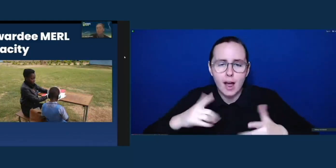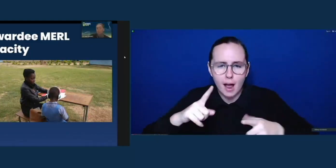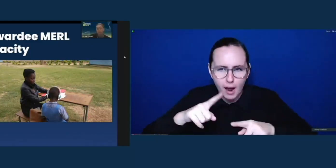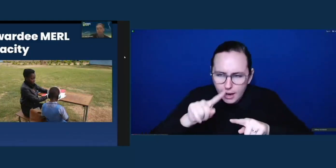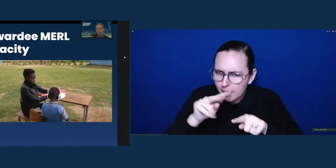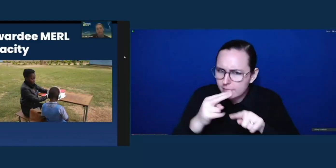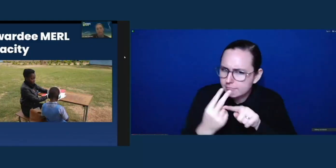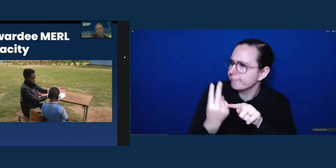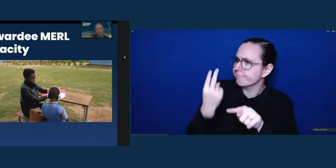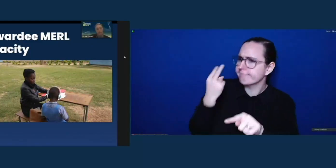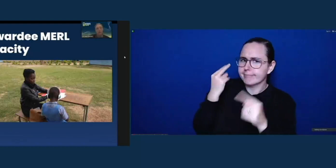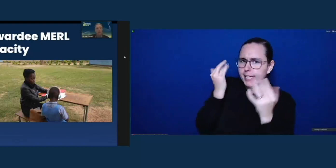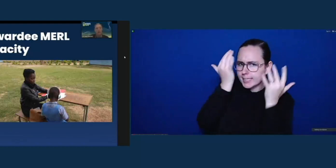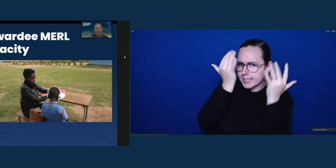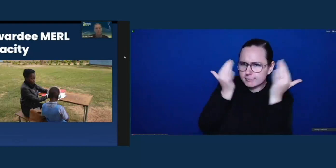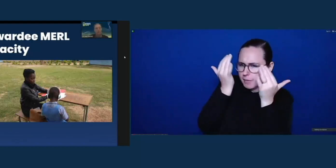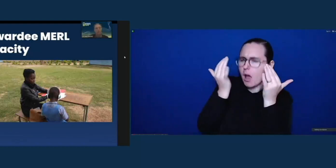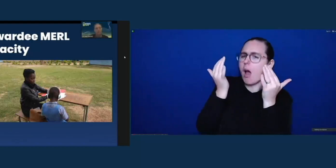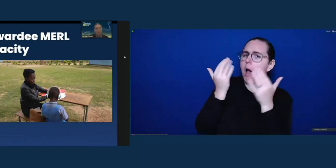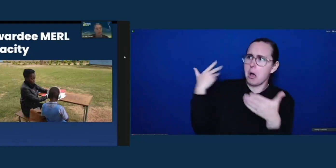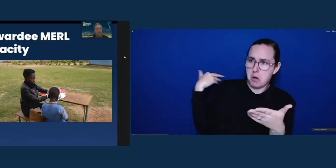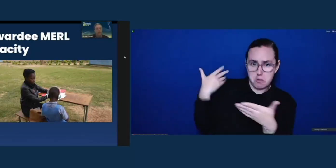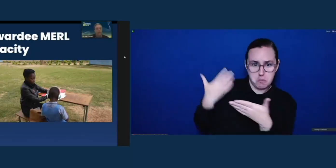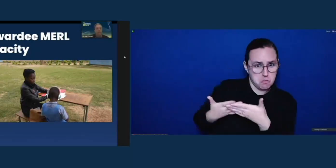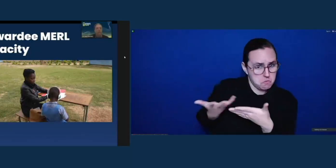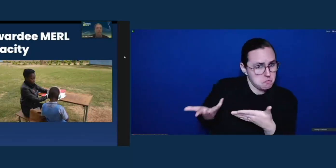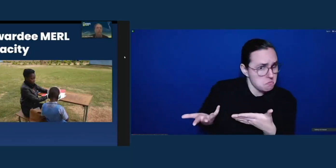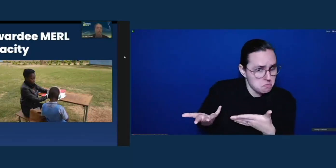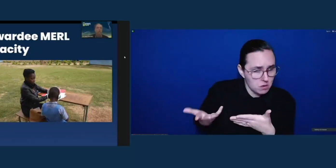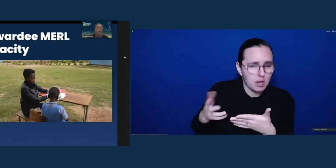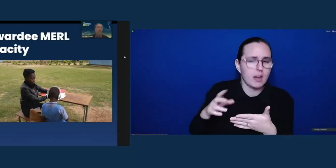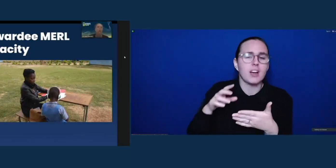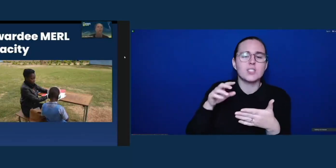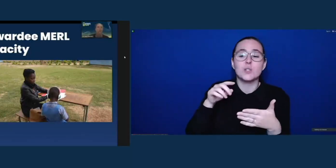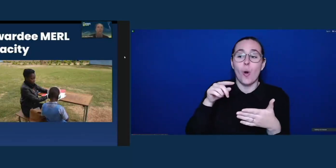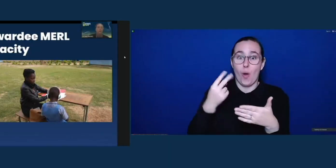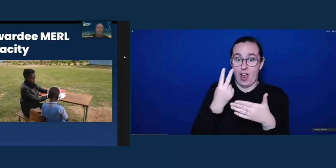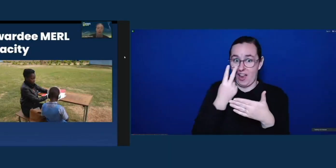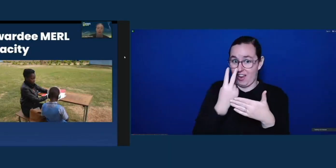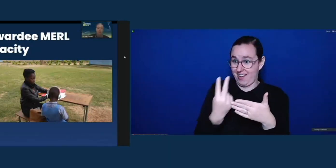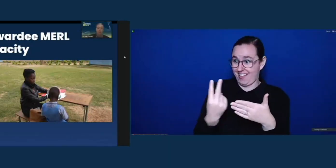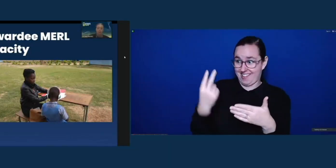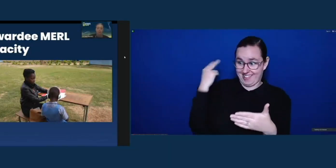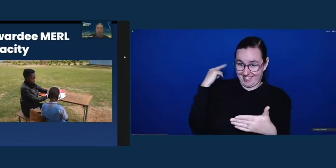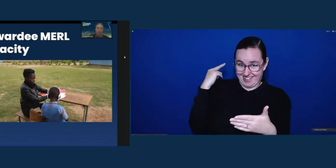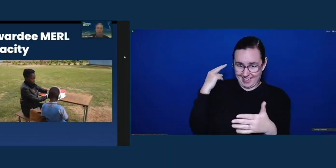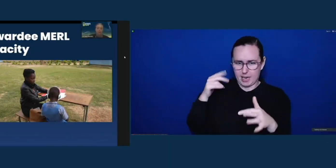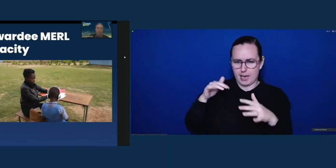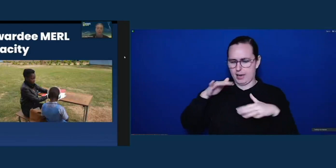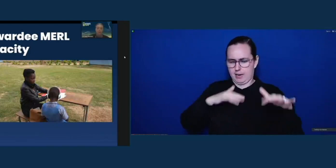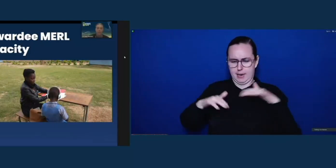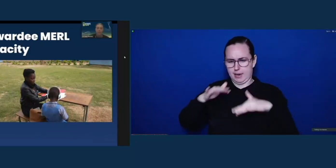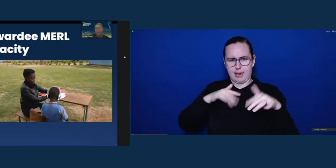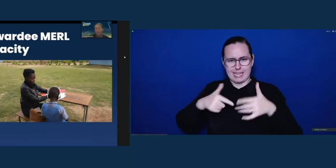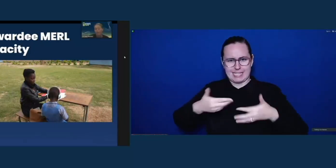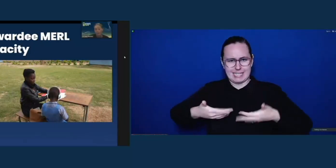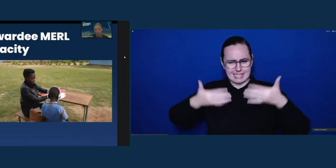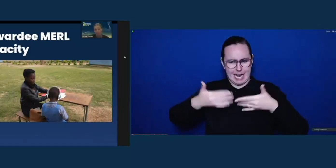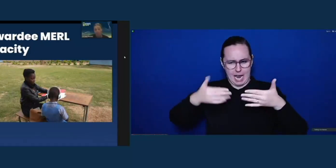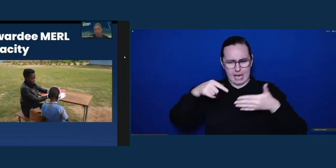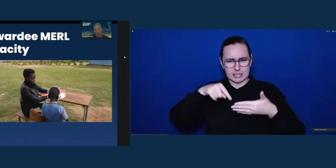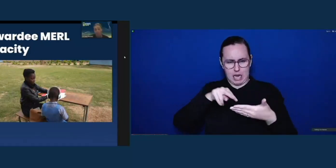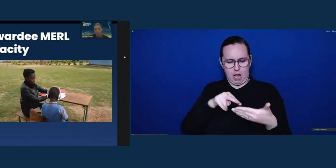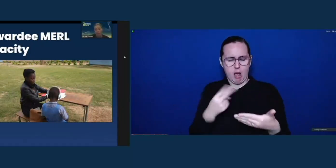there's an incentive to utilize monitoring data, project monitoring data, to adapt the design